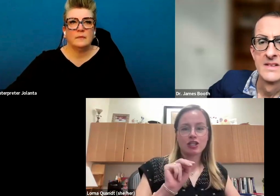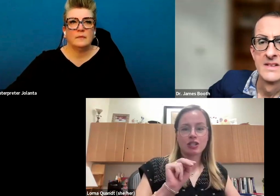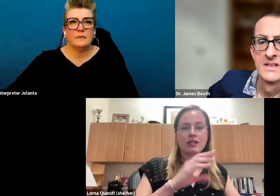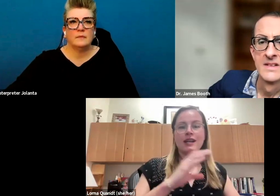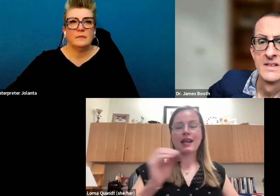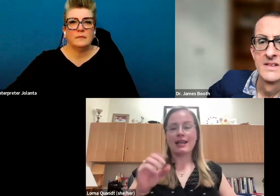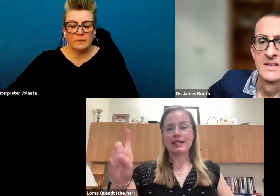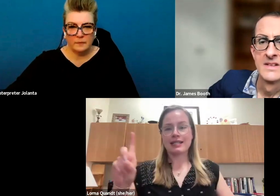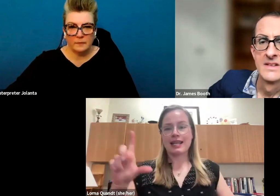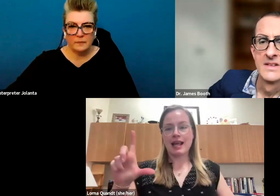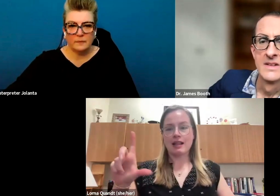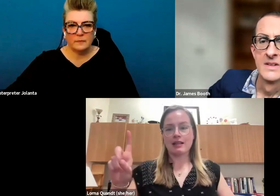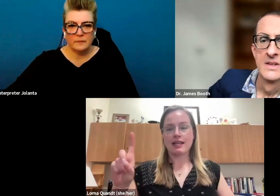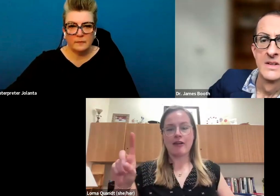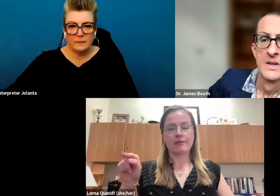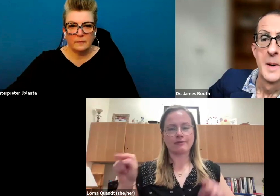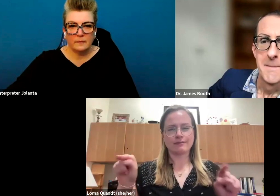lateralization and DLD?